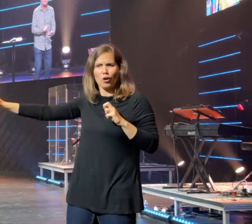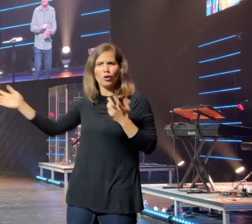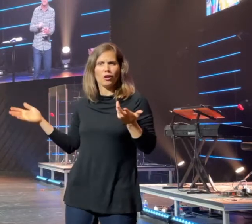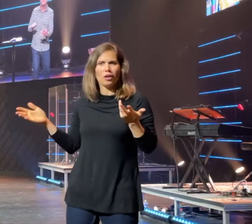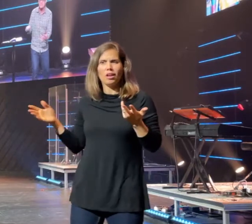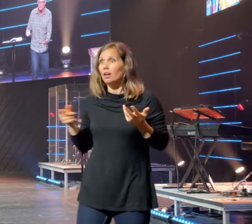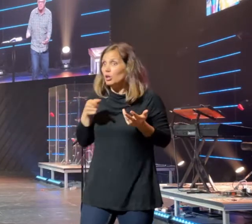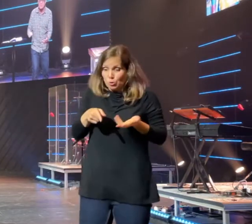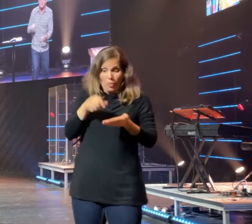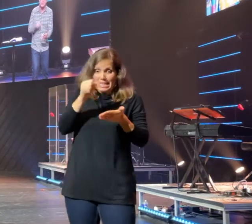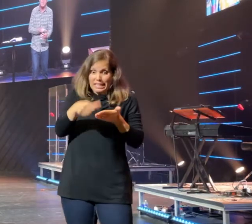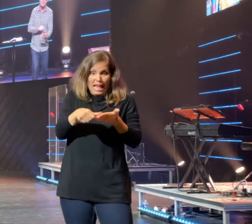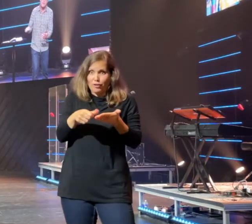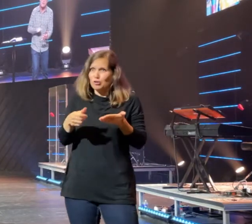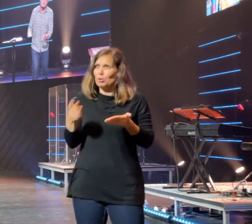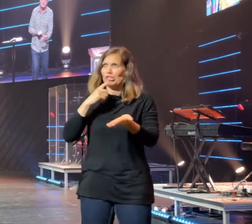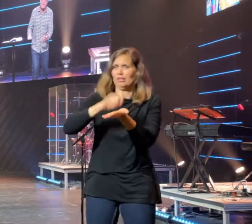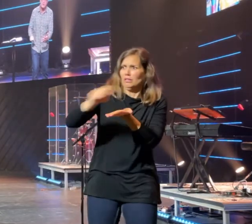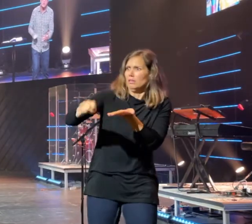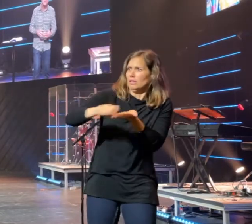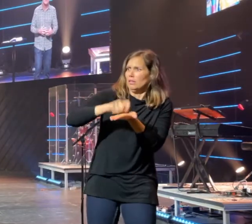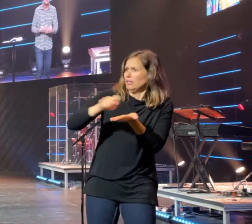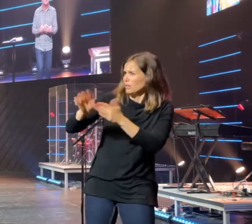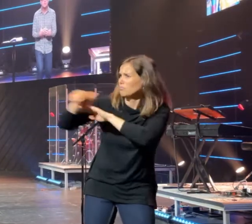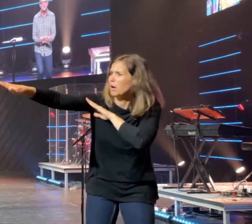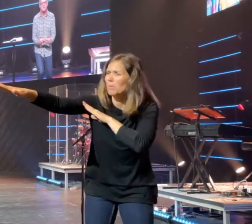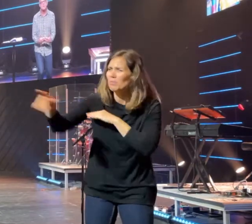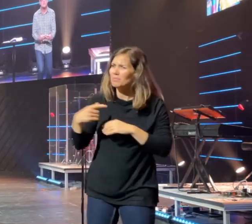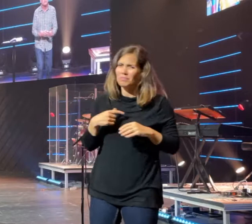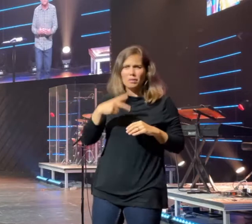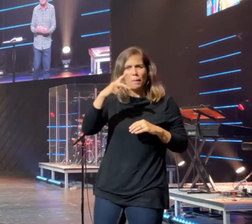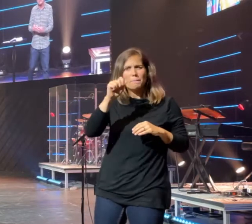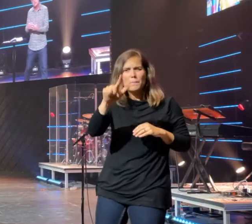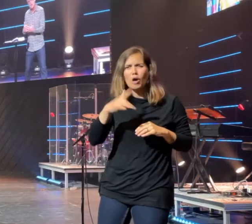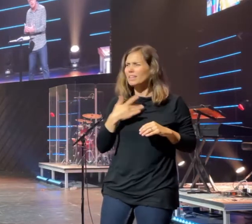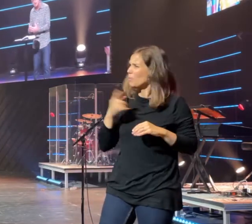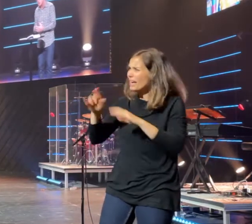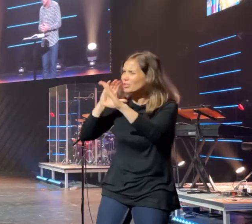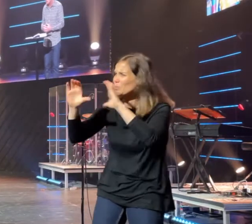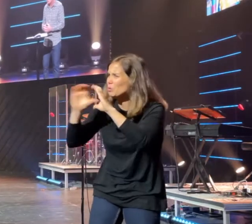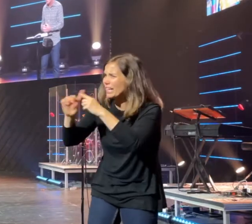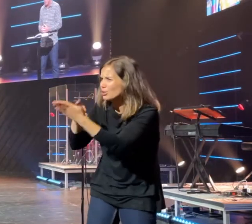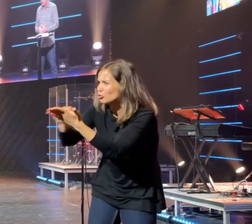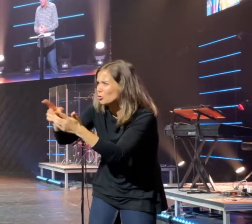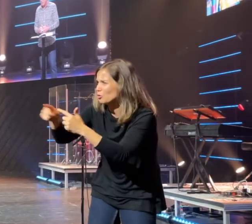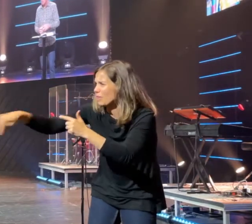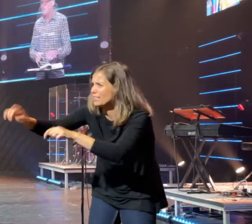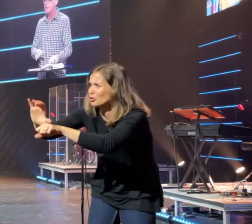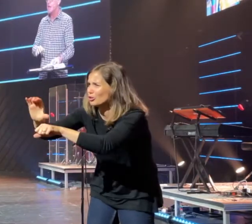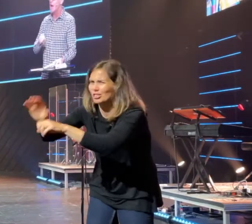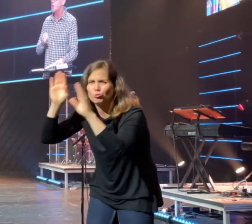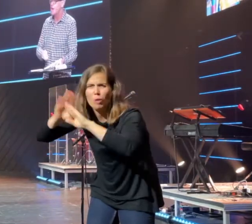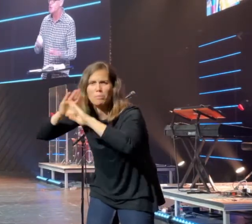napkin, but whatever the next version is. We need to get these letters. We need to communicate these truths to these congregations that are in some trouble, right?